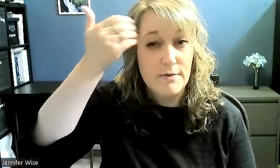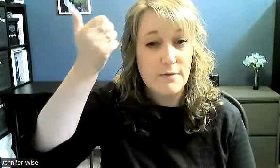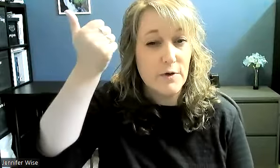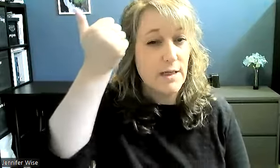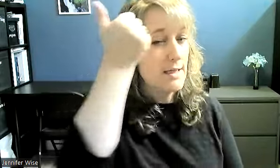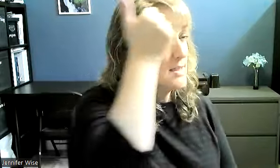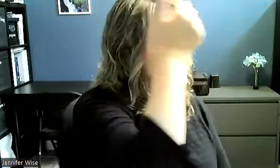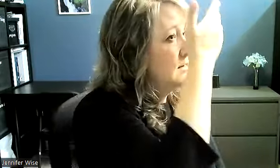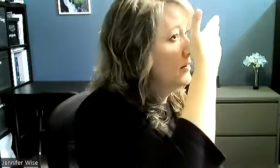Forget.